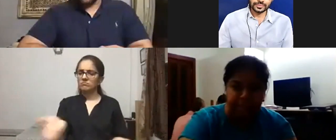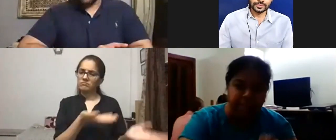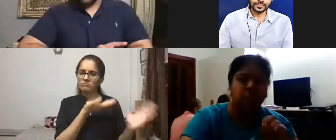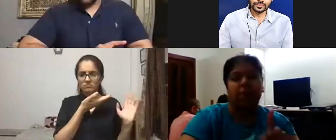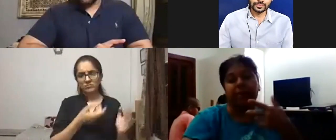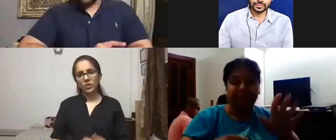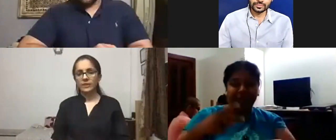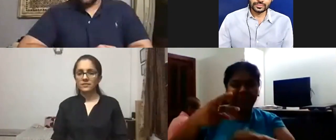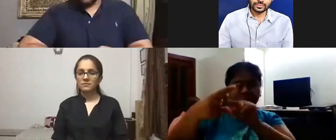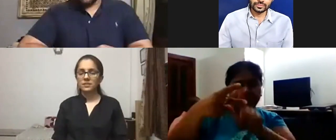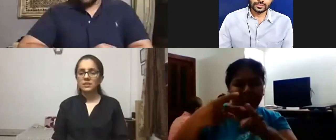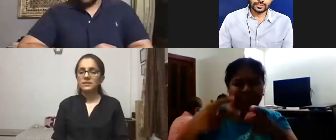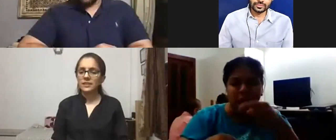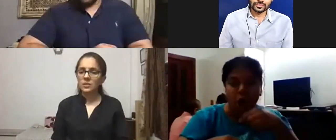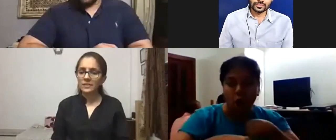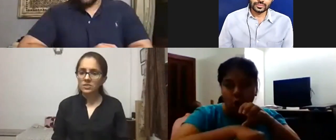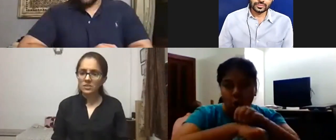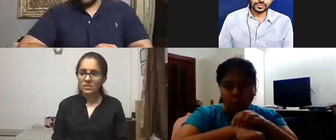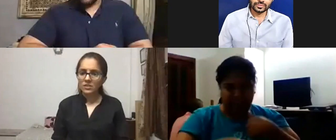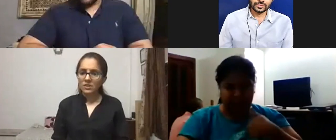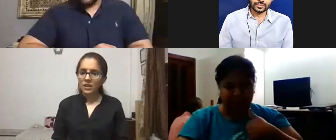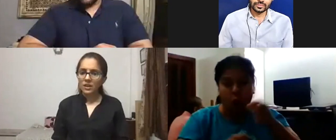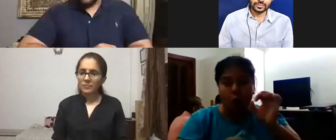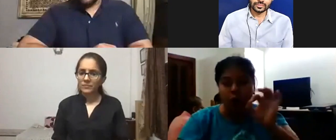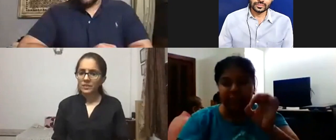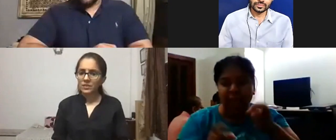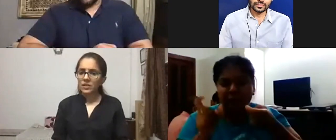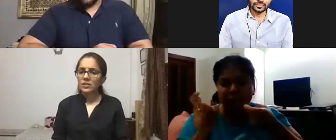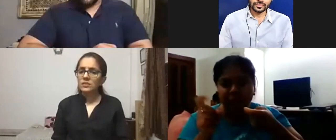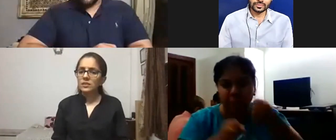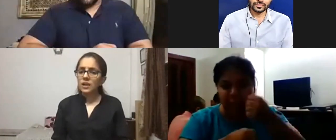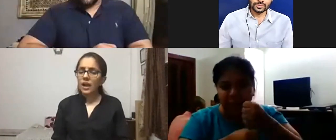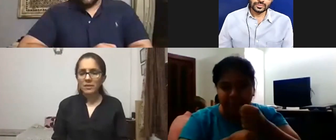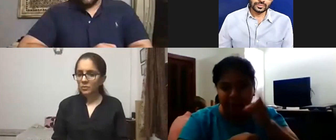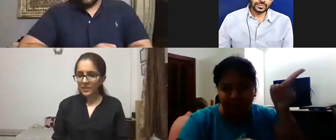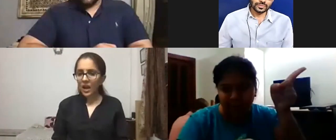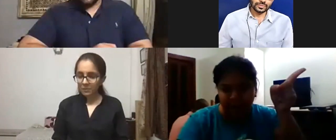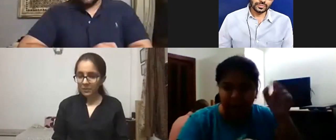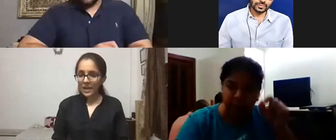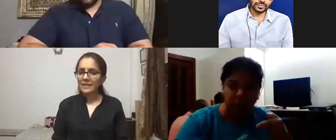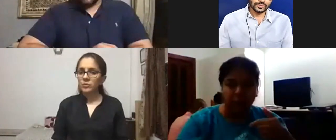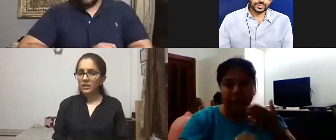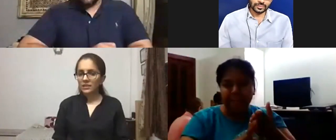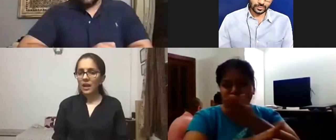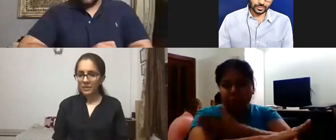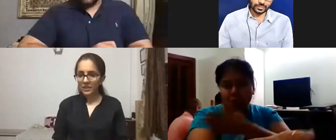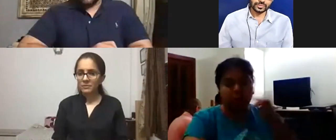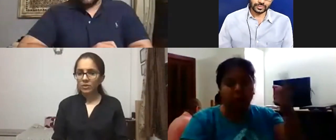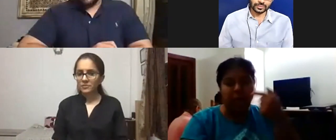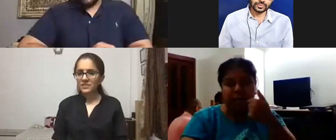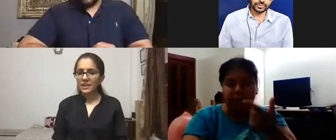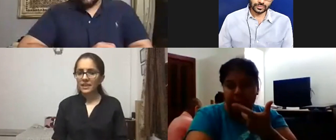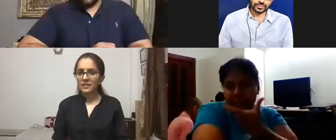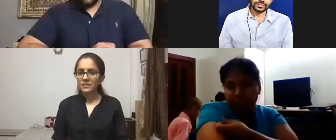All right. Second question. Uh, I am from the army. I work in the army